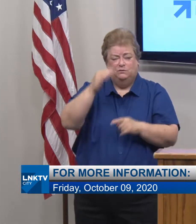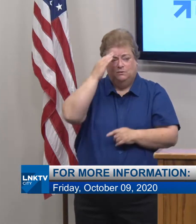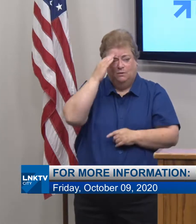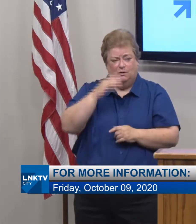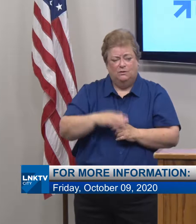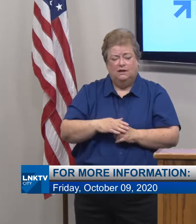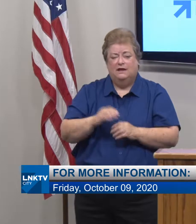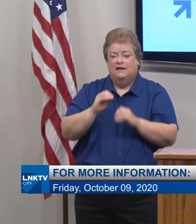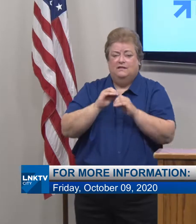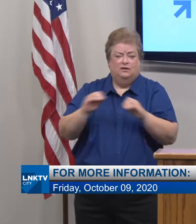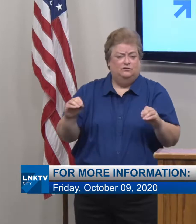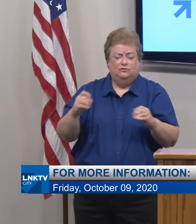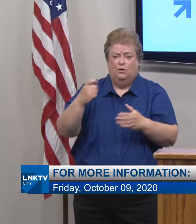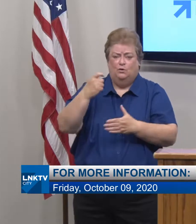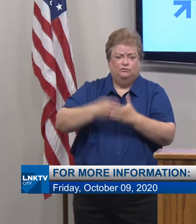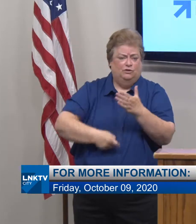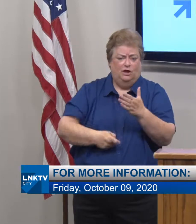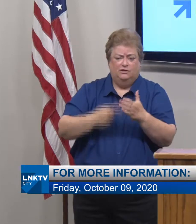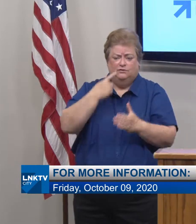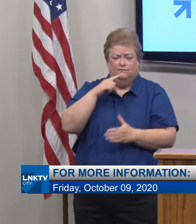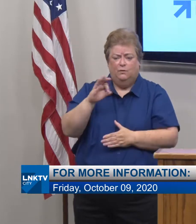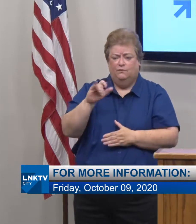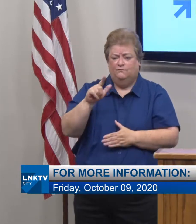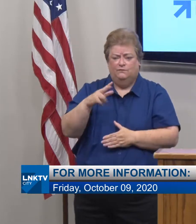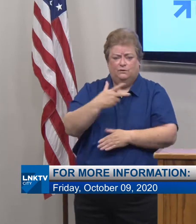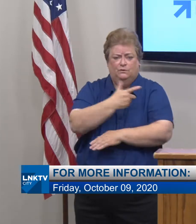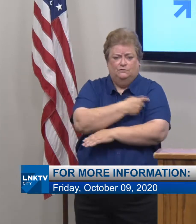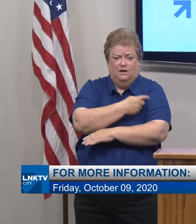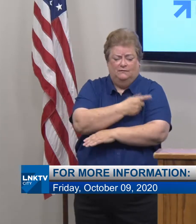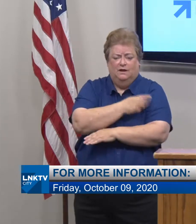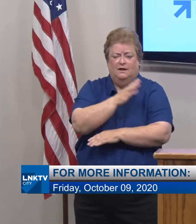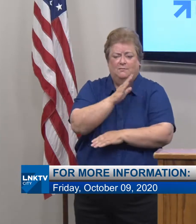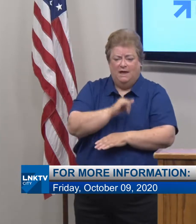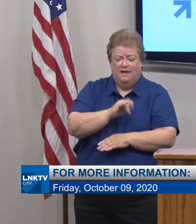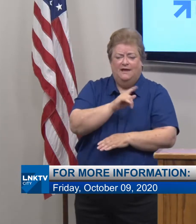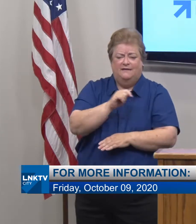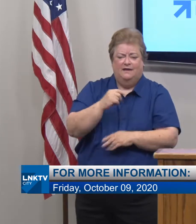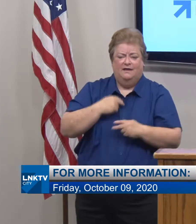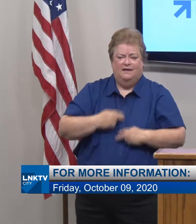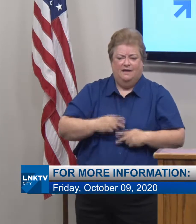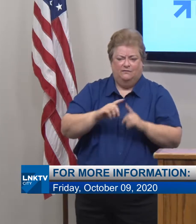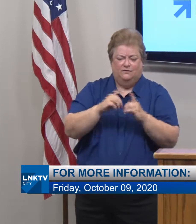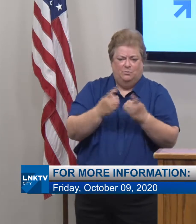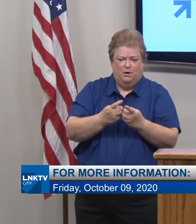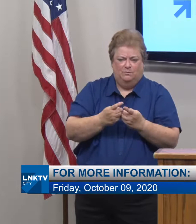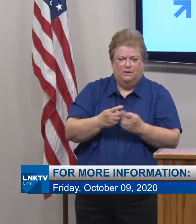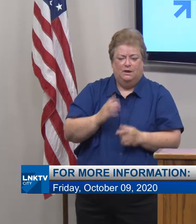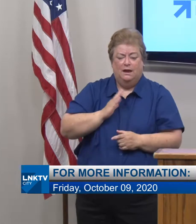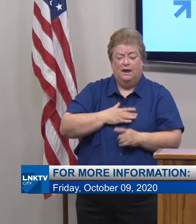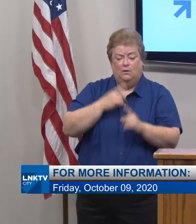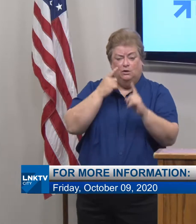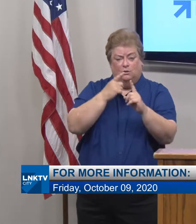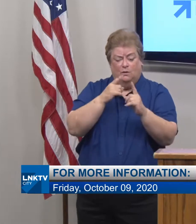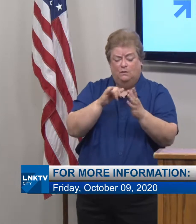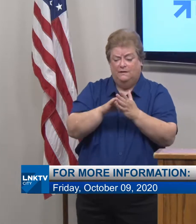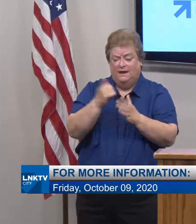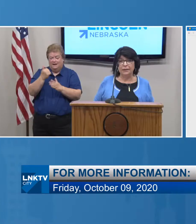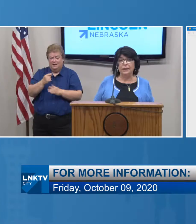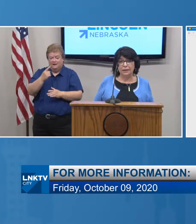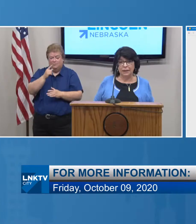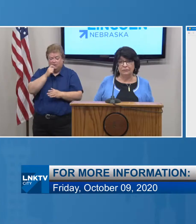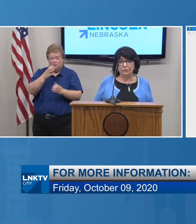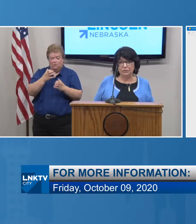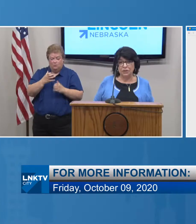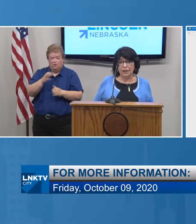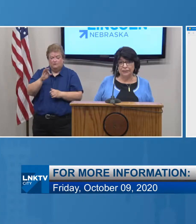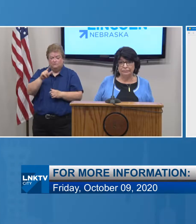no charge for the flu vaccine being given by the health department. Our goal is that anybody who wants a flu shot can